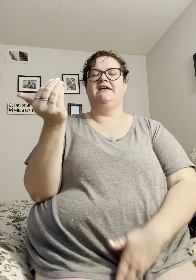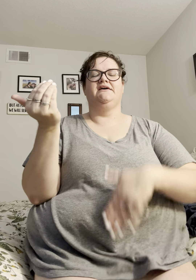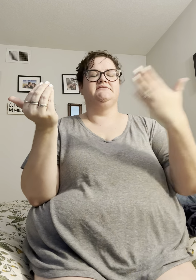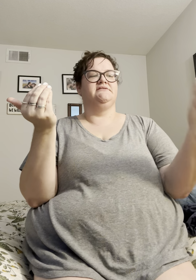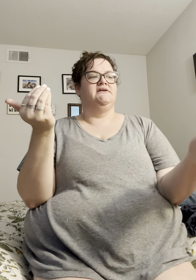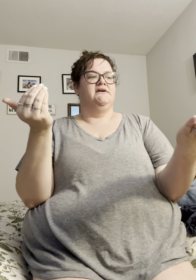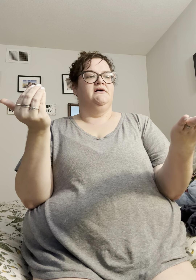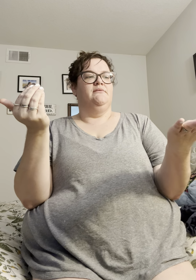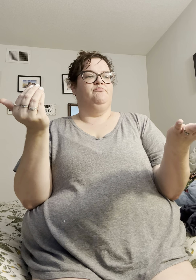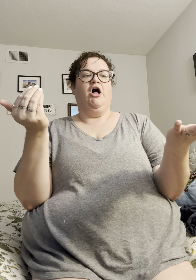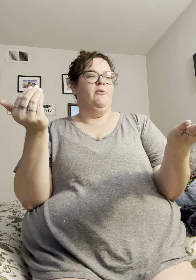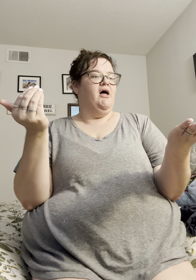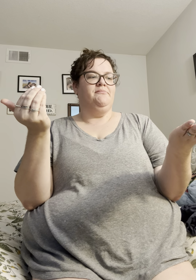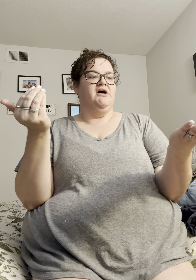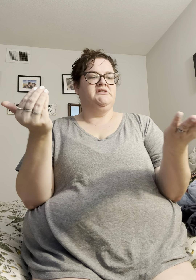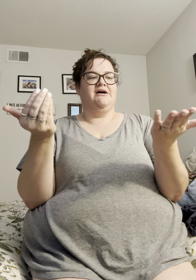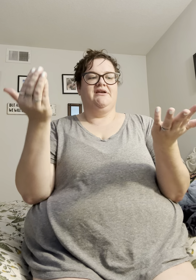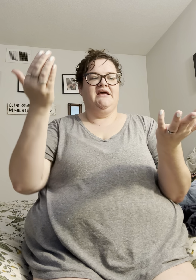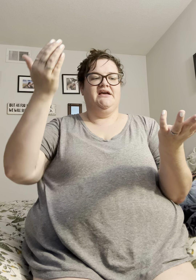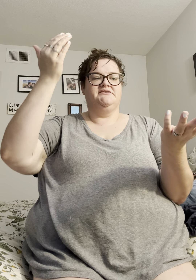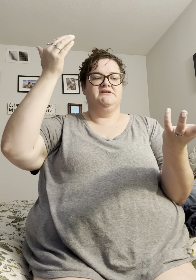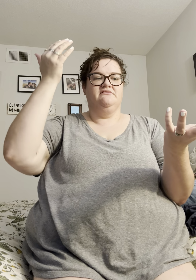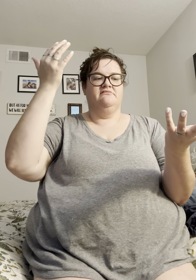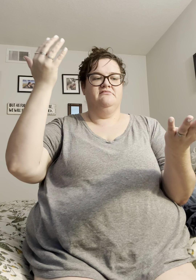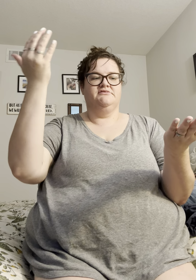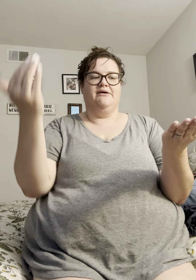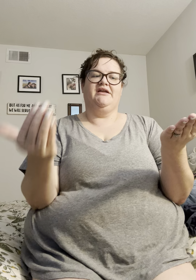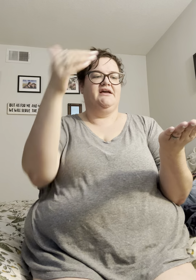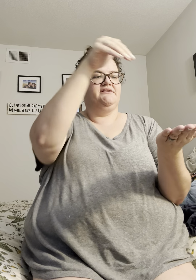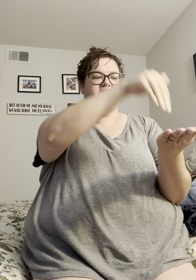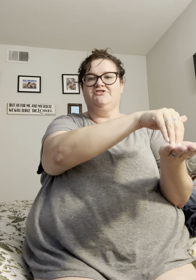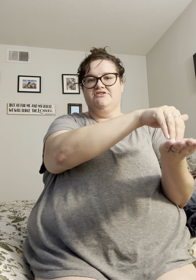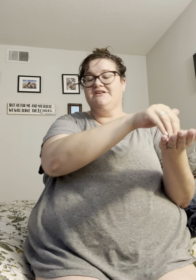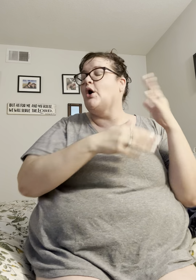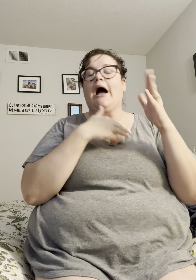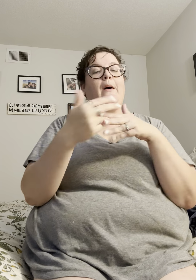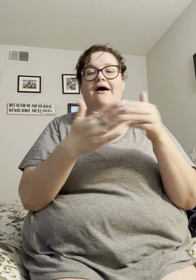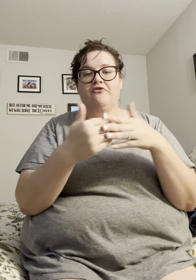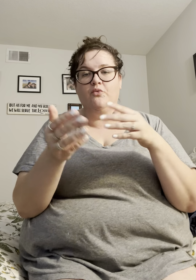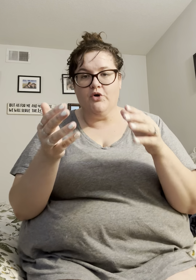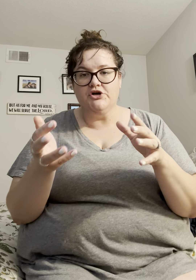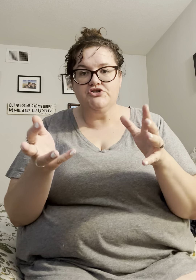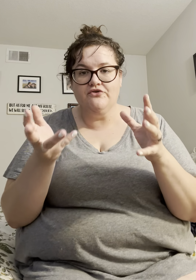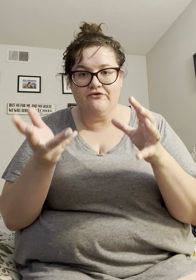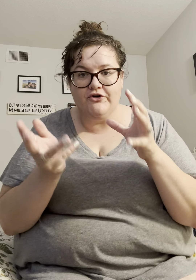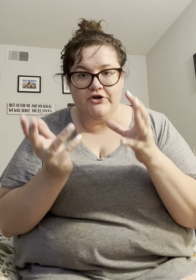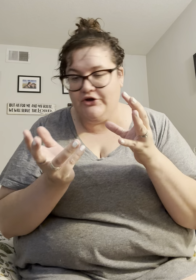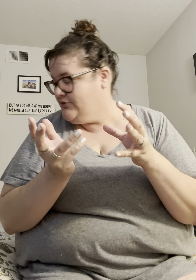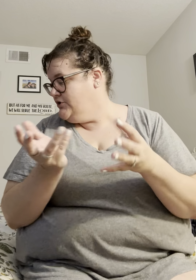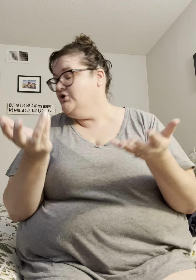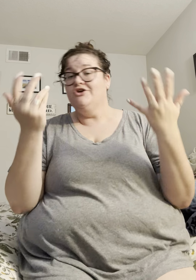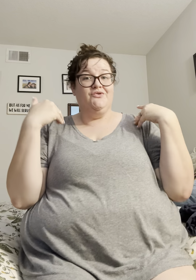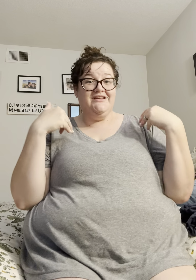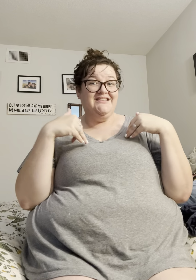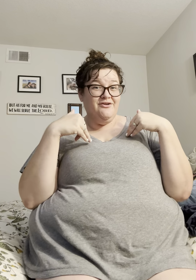hand, palm up non-dominant hand, dominant hand touches. However works for you. You can literally